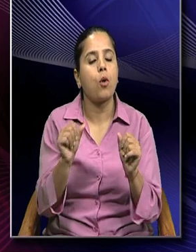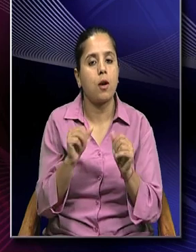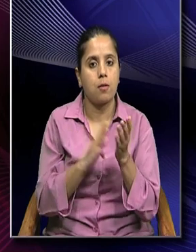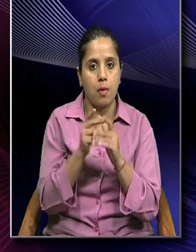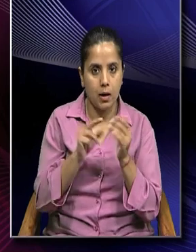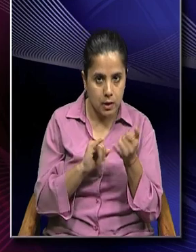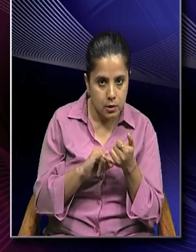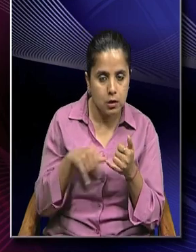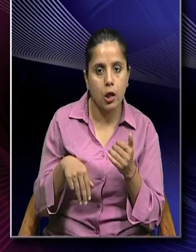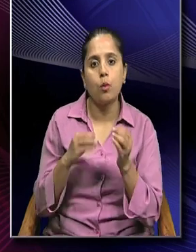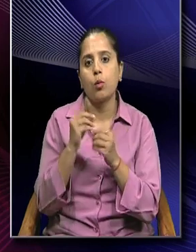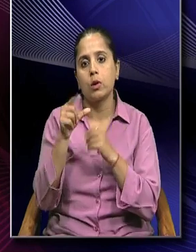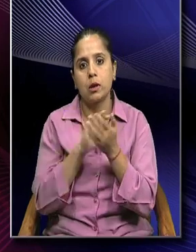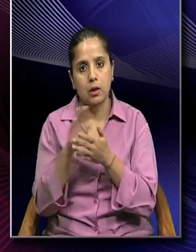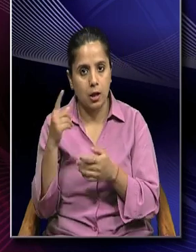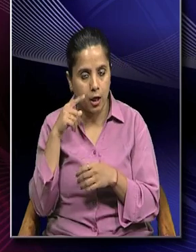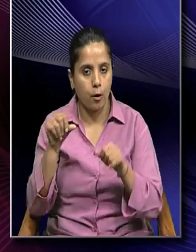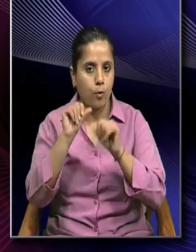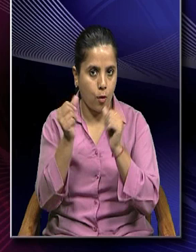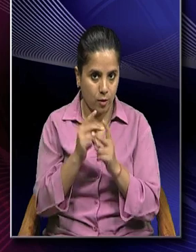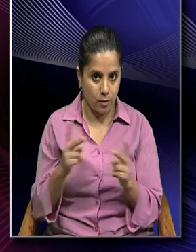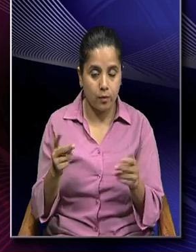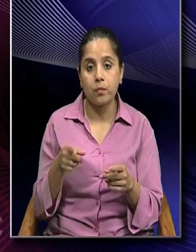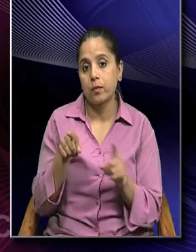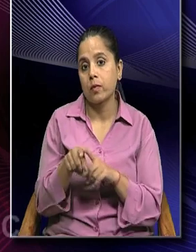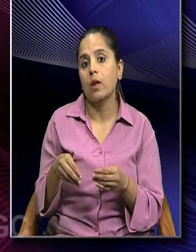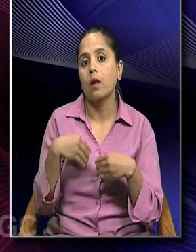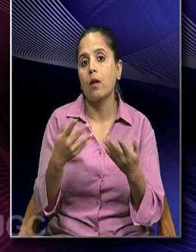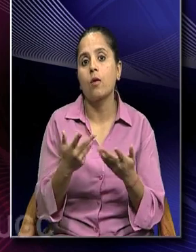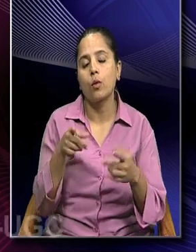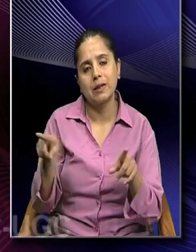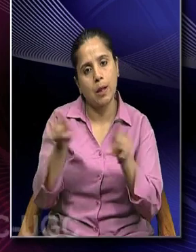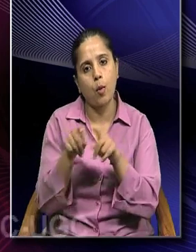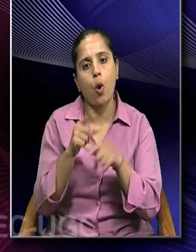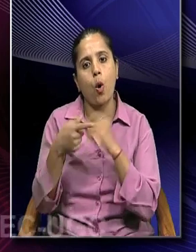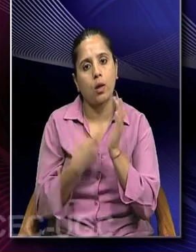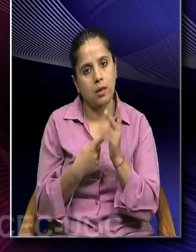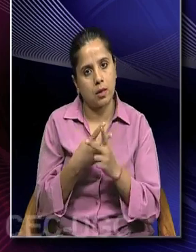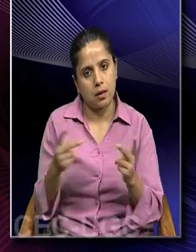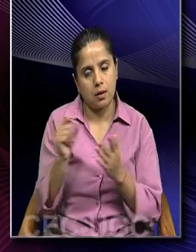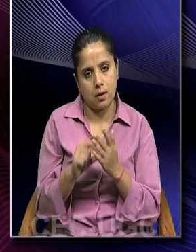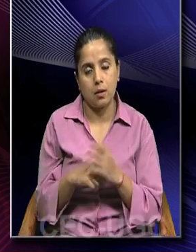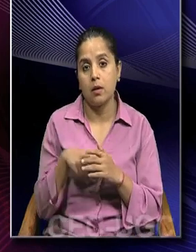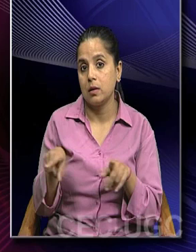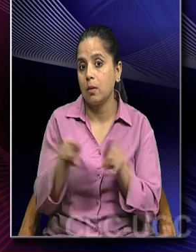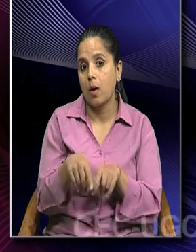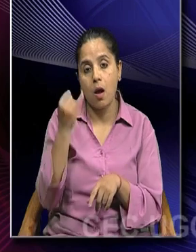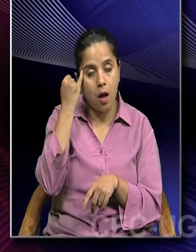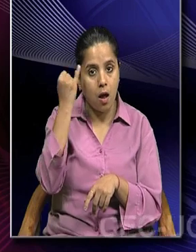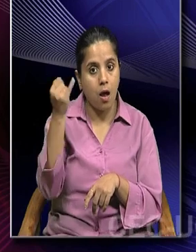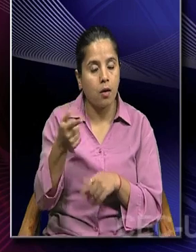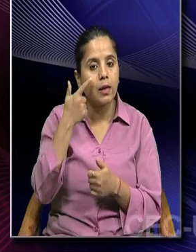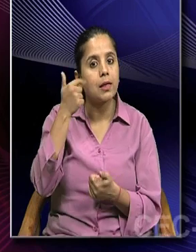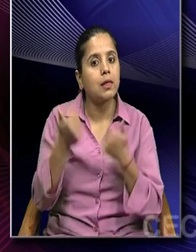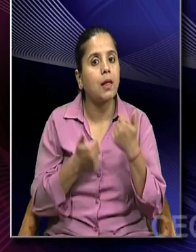Buddhi and Ahankar model, is also given by the same author, and some of these ideas they have been tested